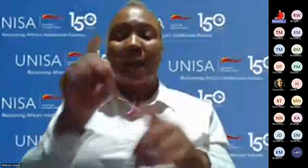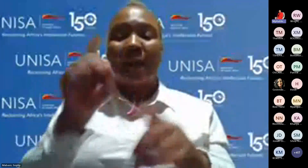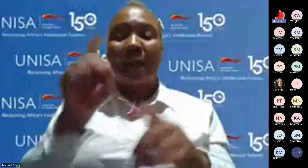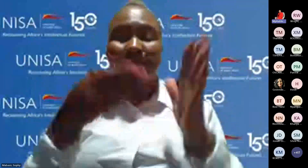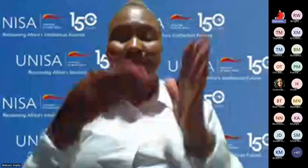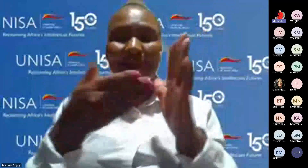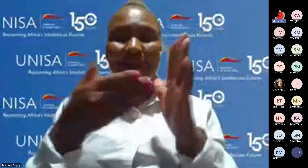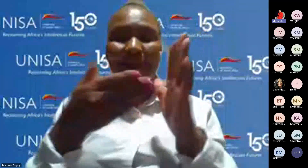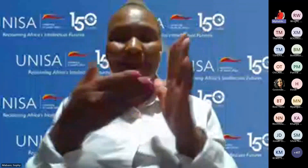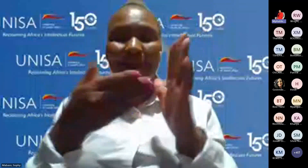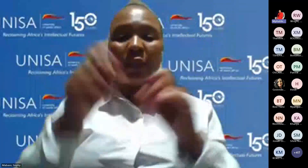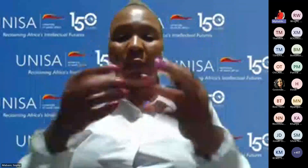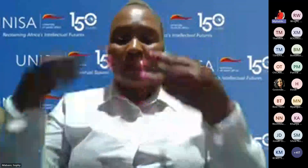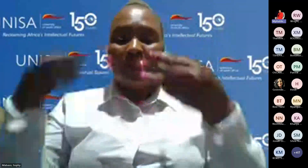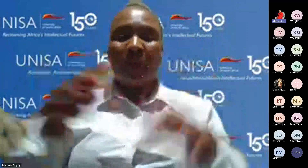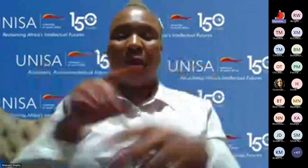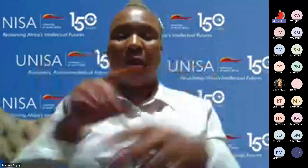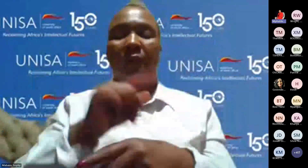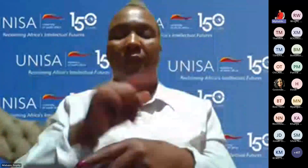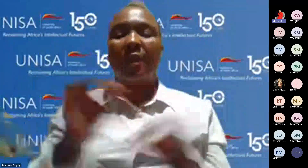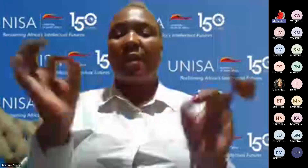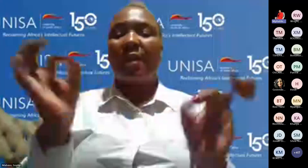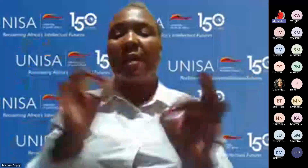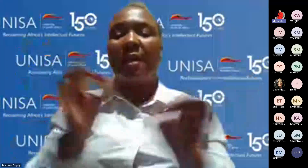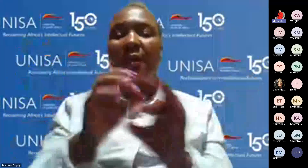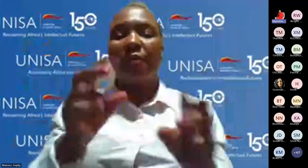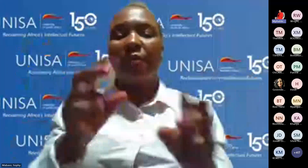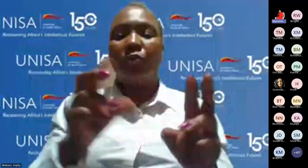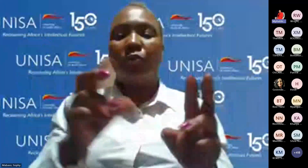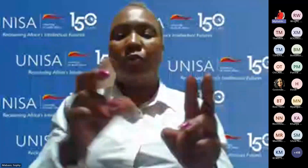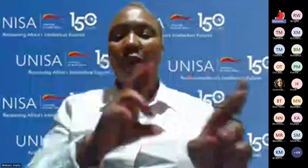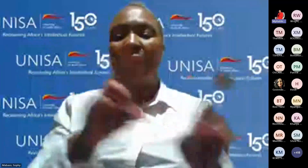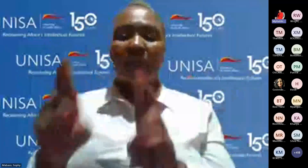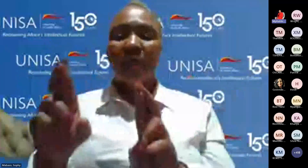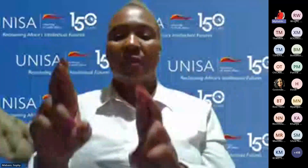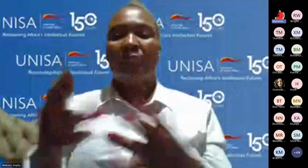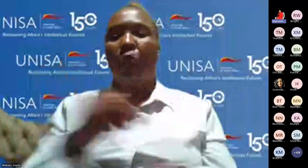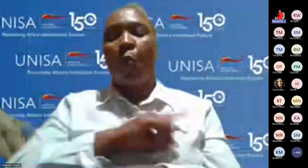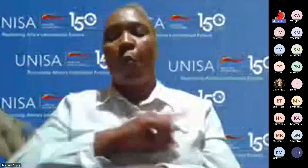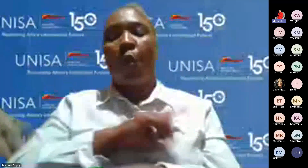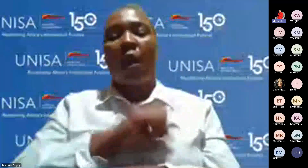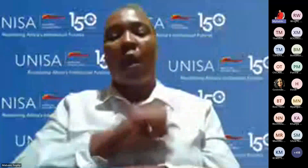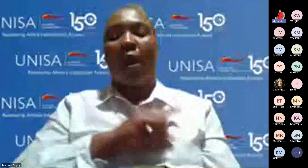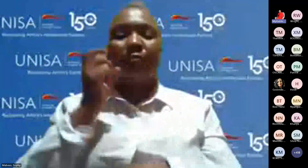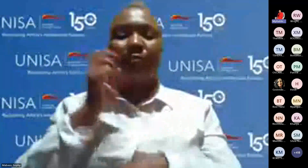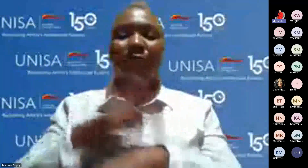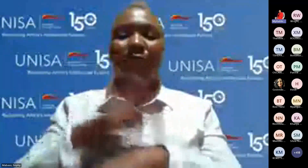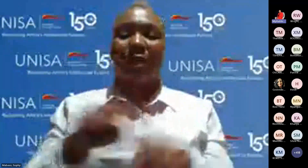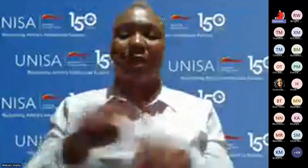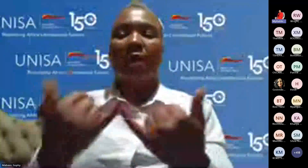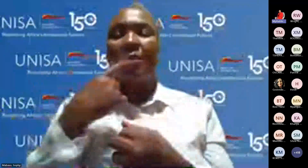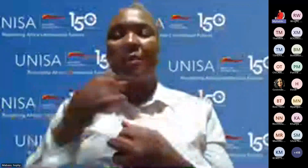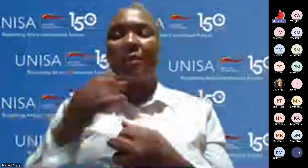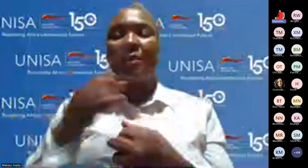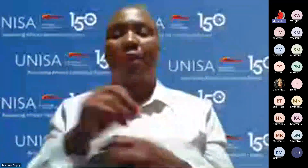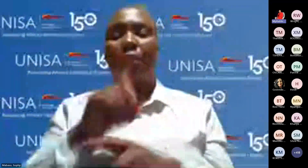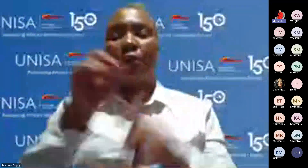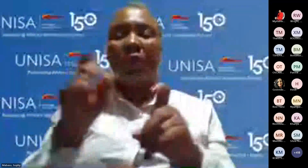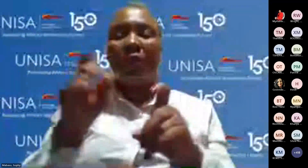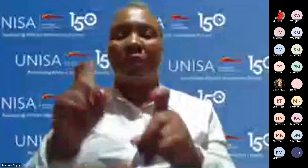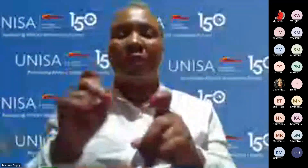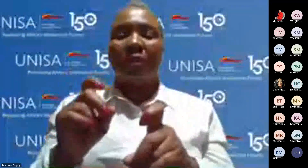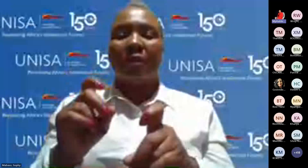there is nothing about referencing, why do you want to reference? Because it will be like now you are answering the question that is not